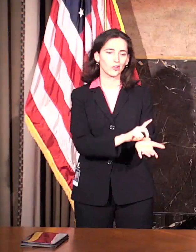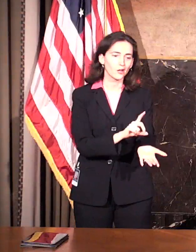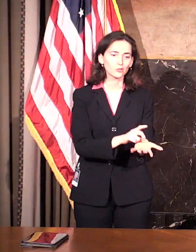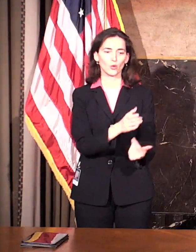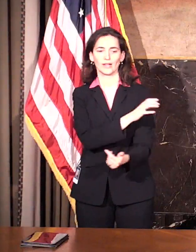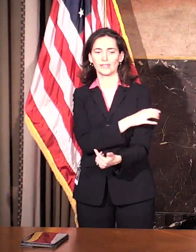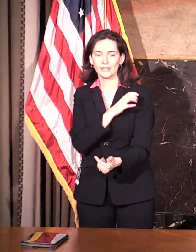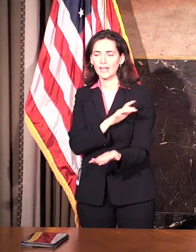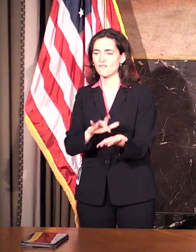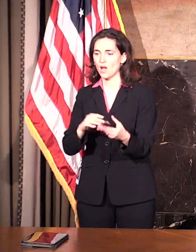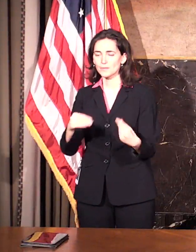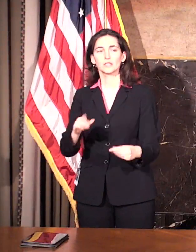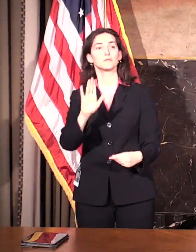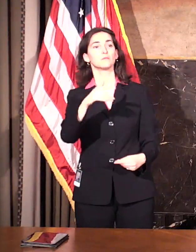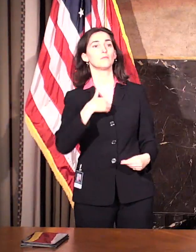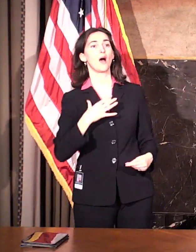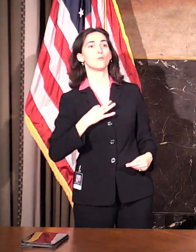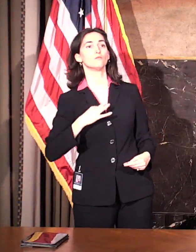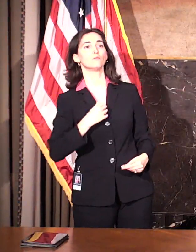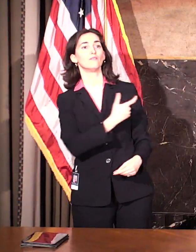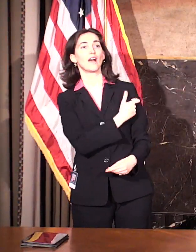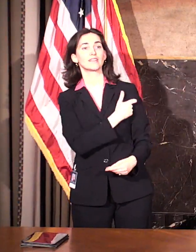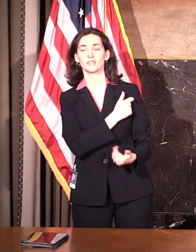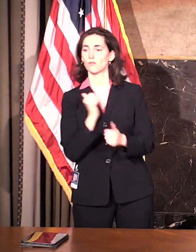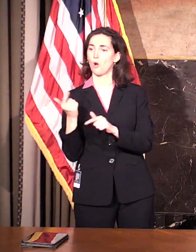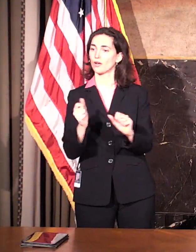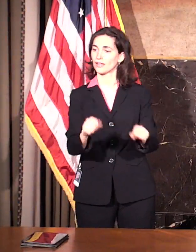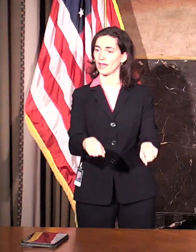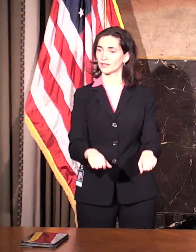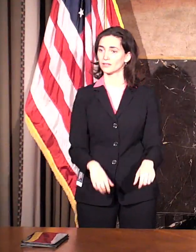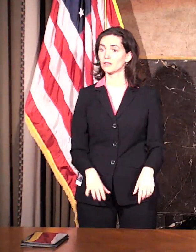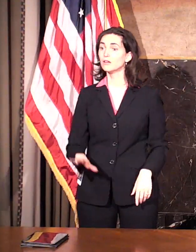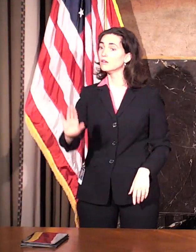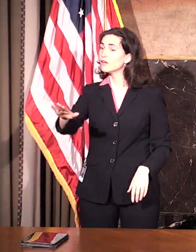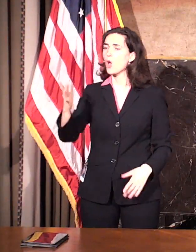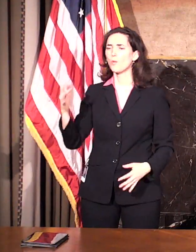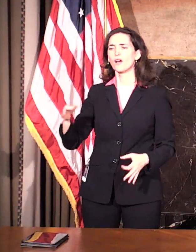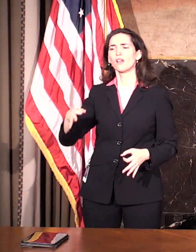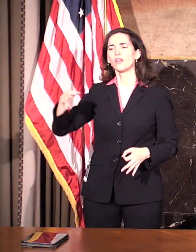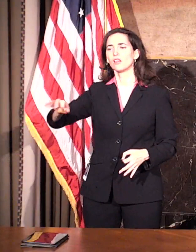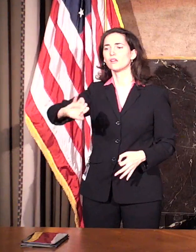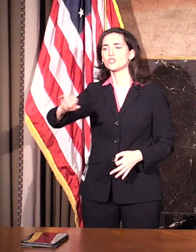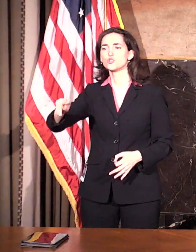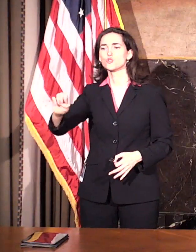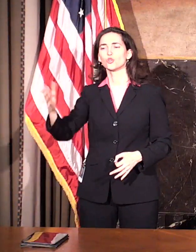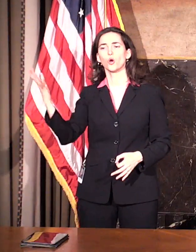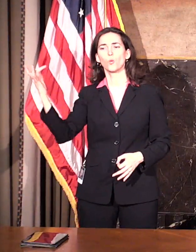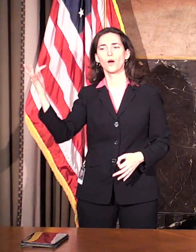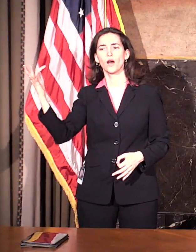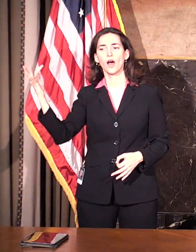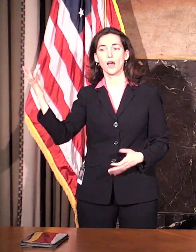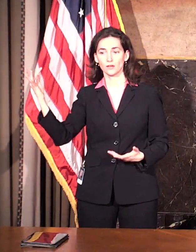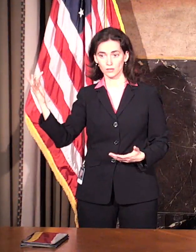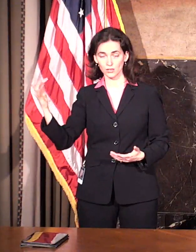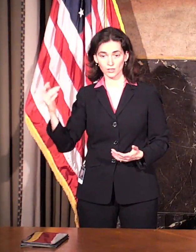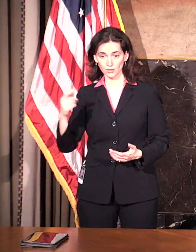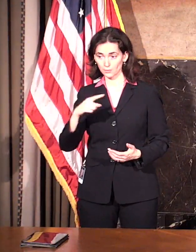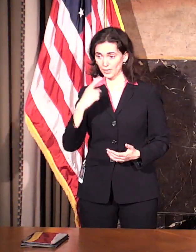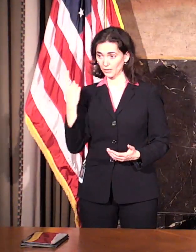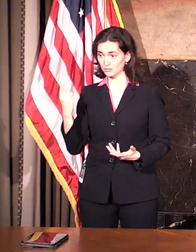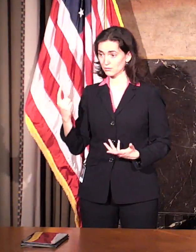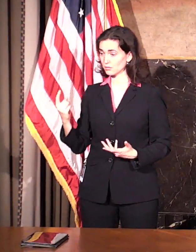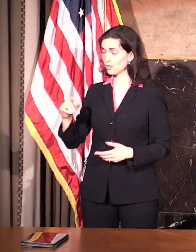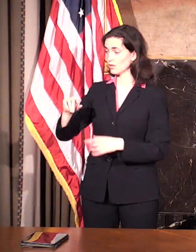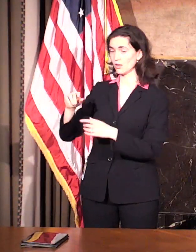get a COVID-19 vaccine. And by the way, he backed it up to June not because there's going to be a delay in